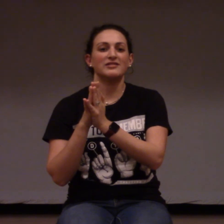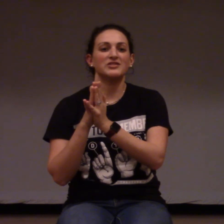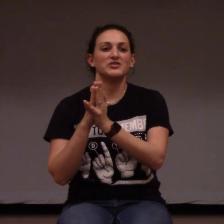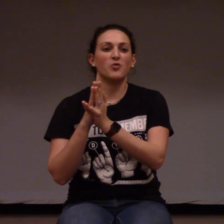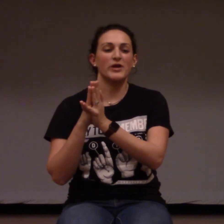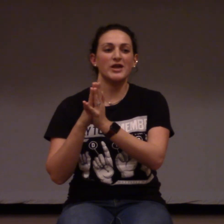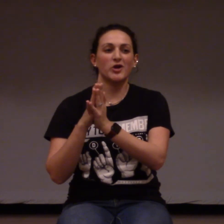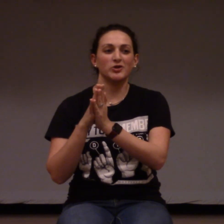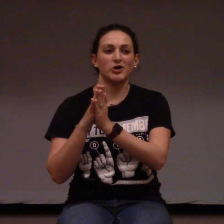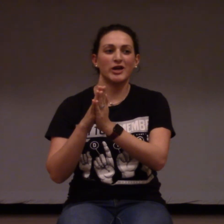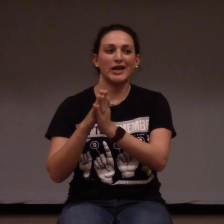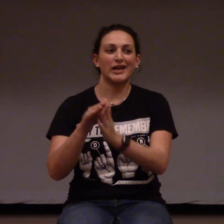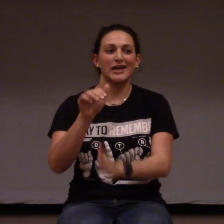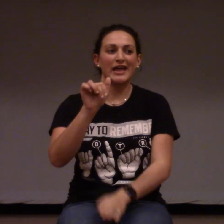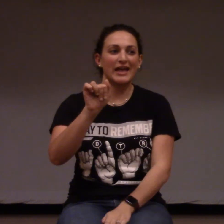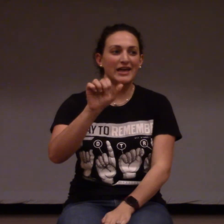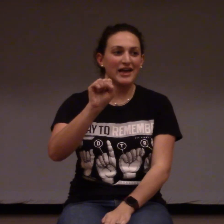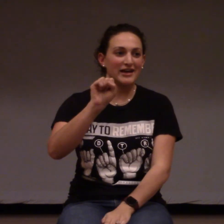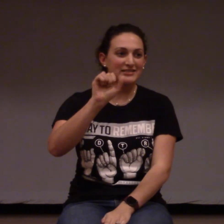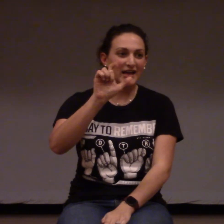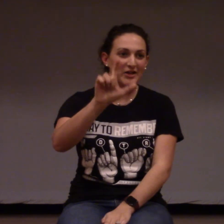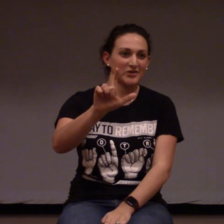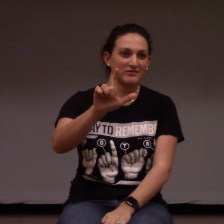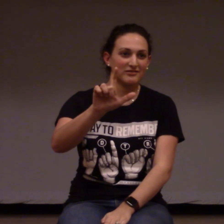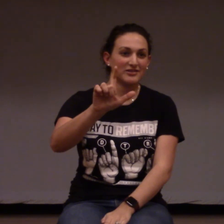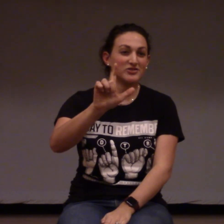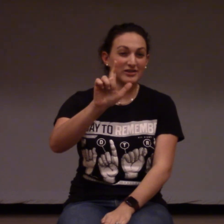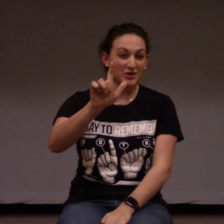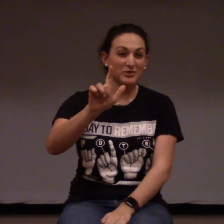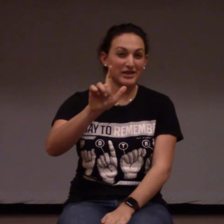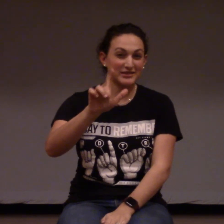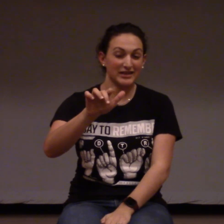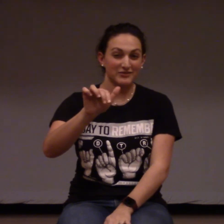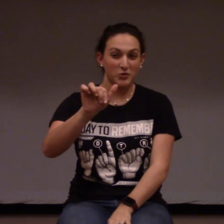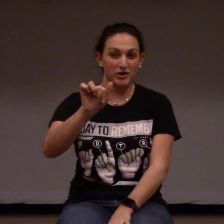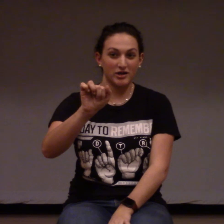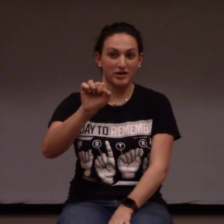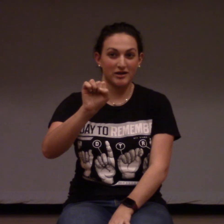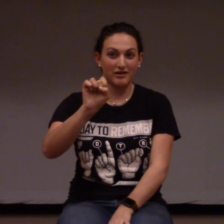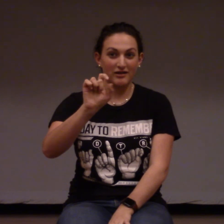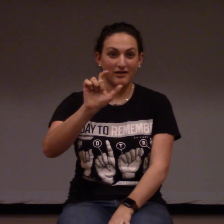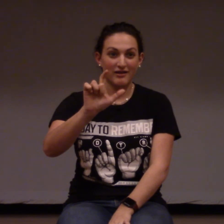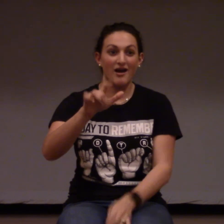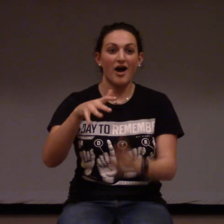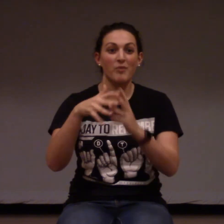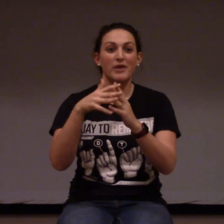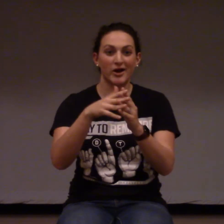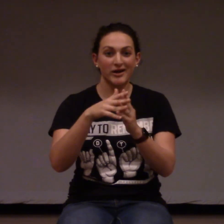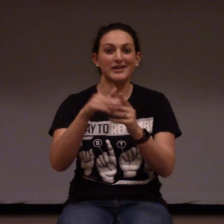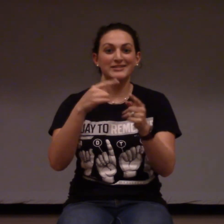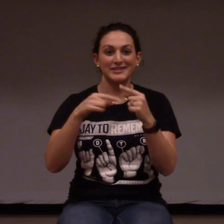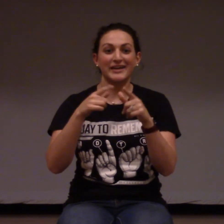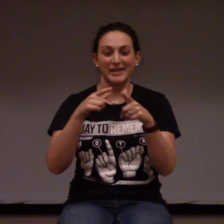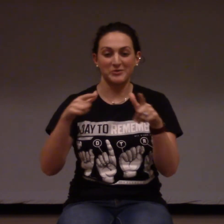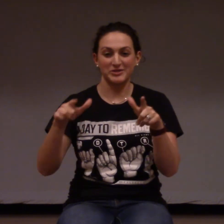so we are learning ASL. Do you guys know what that stands for? American Sign Language.